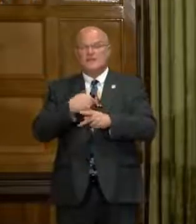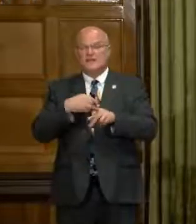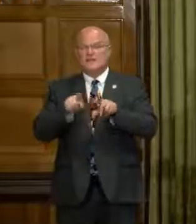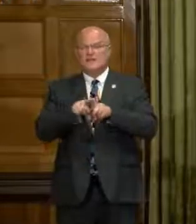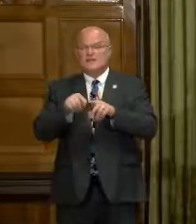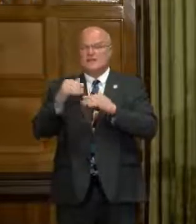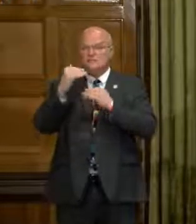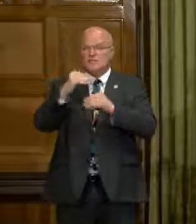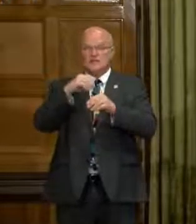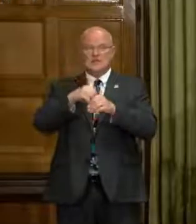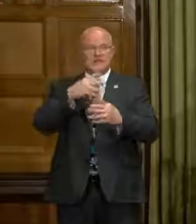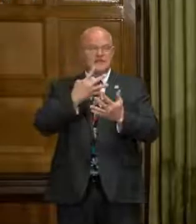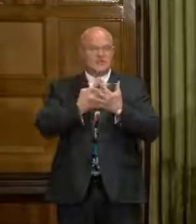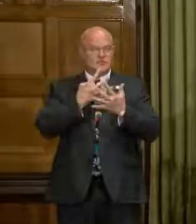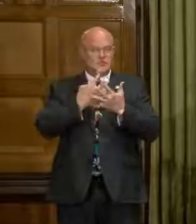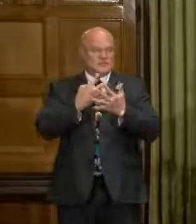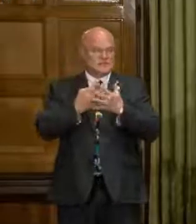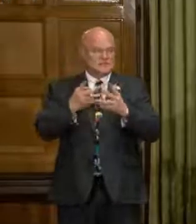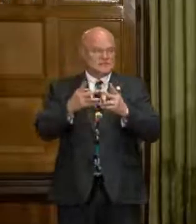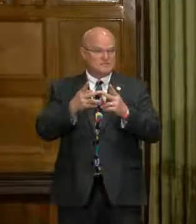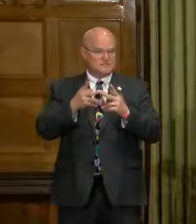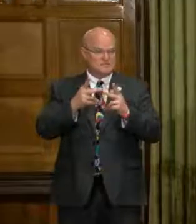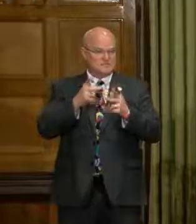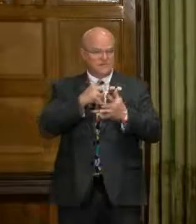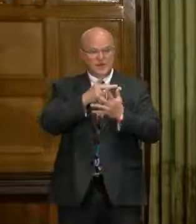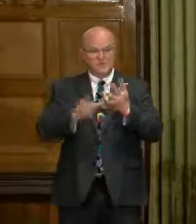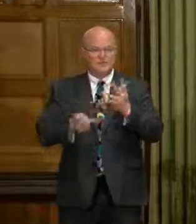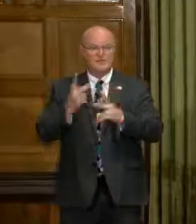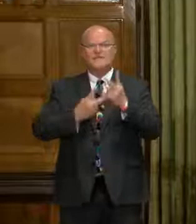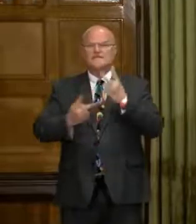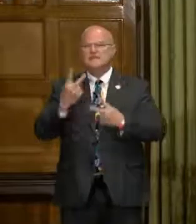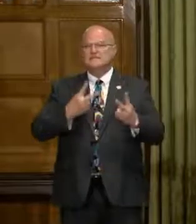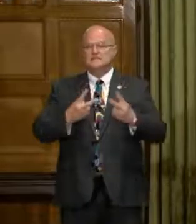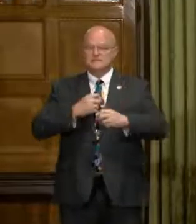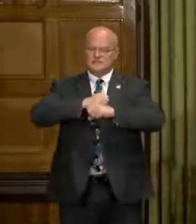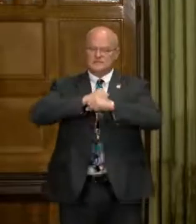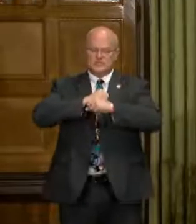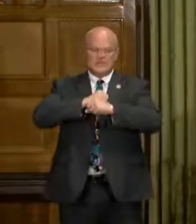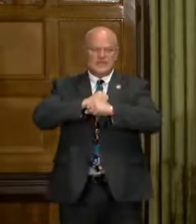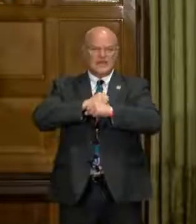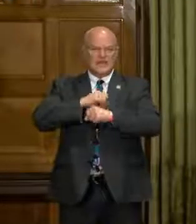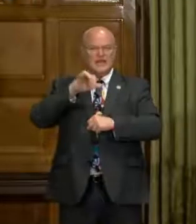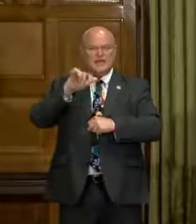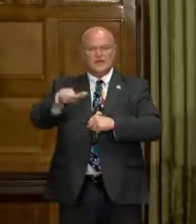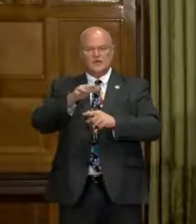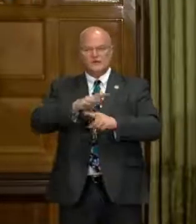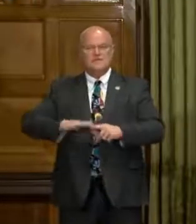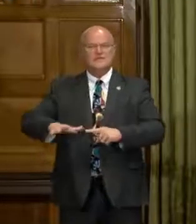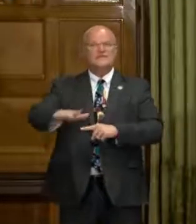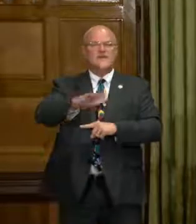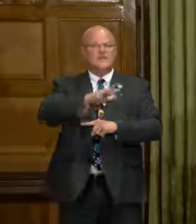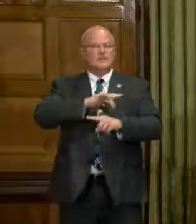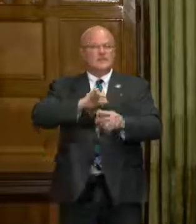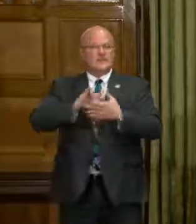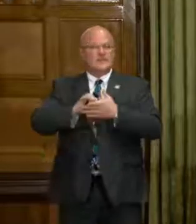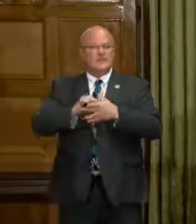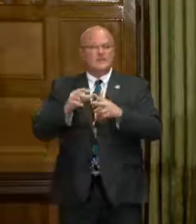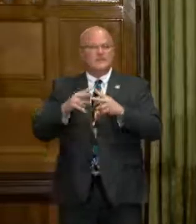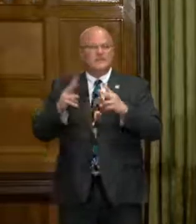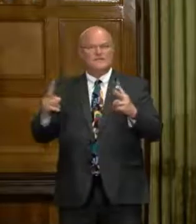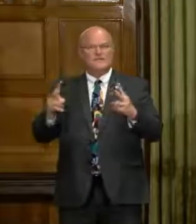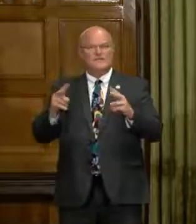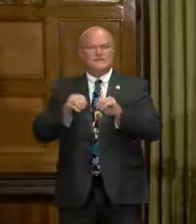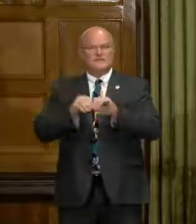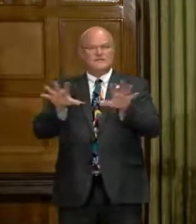same restrictions in our prison population about visits. We're going to have to protect those those environments that are particularly